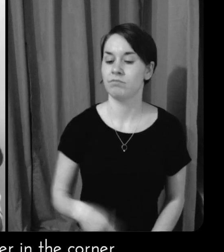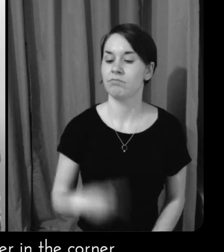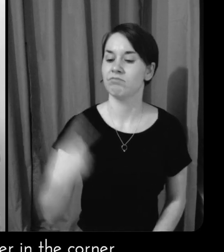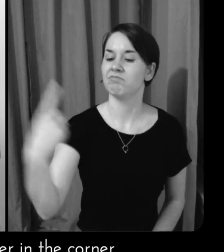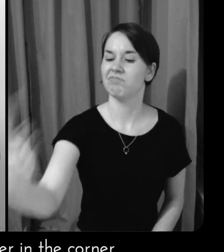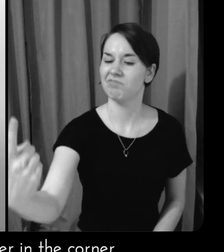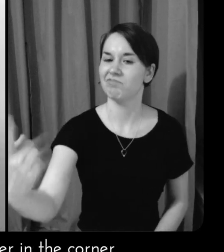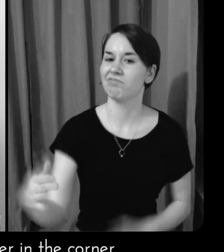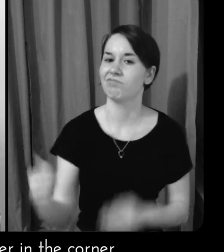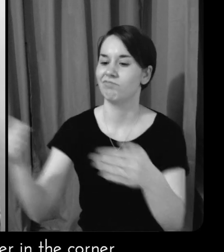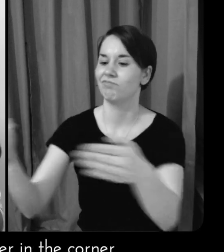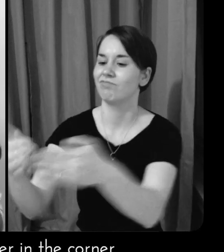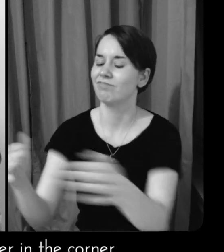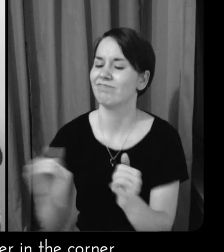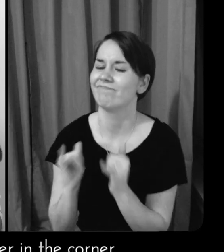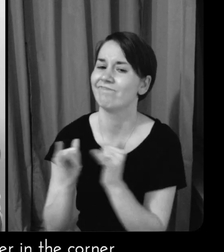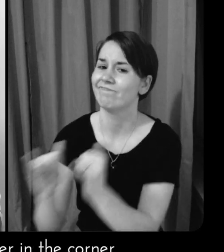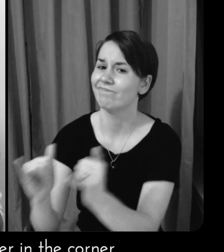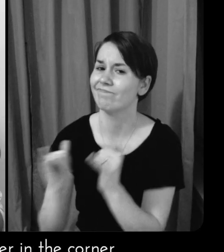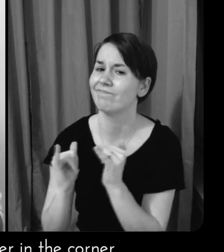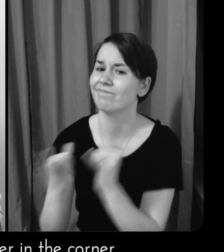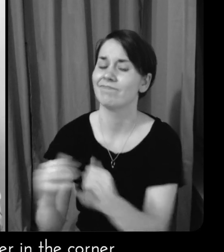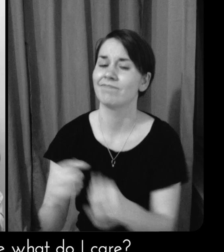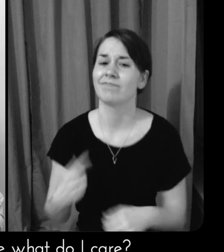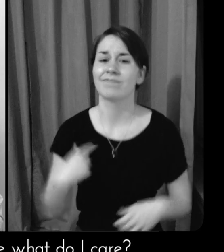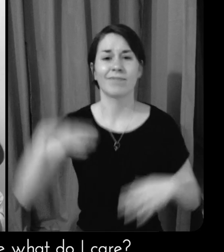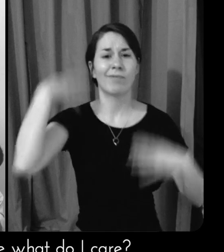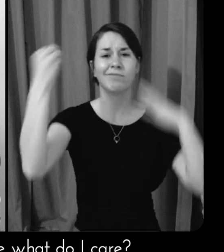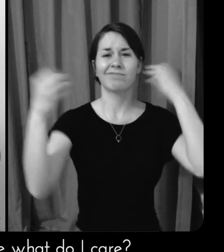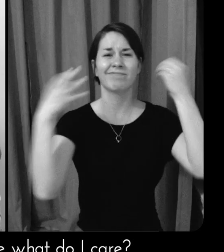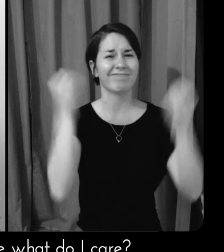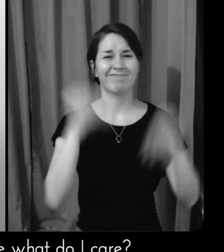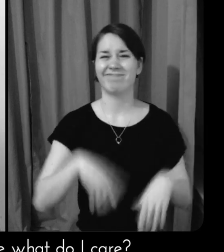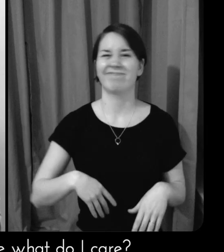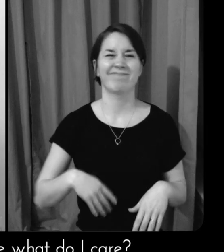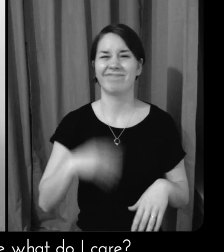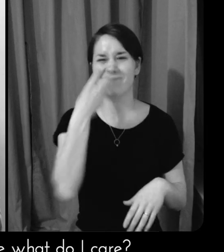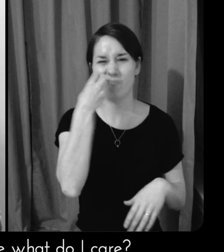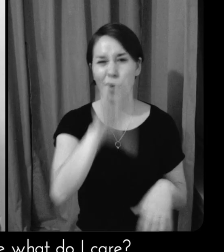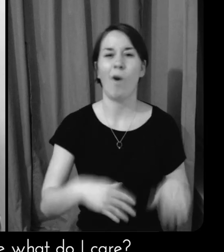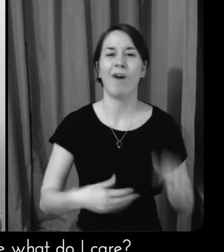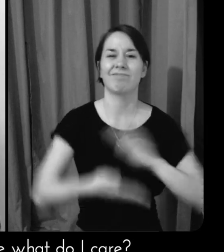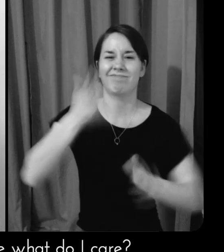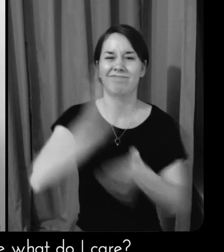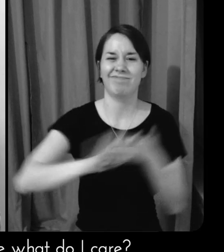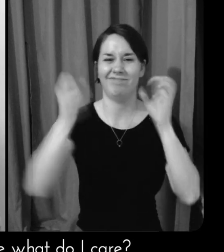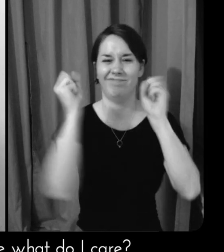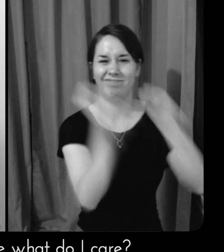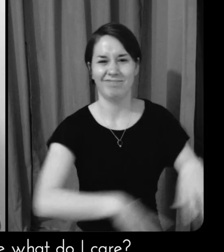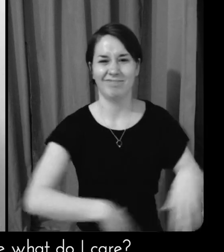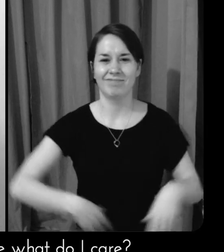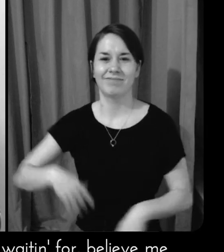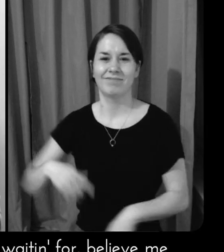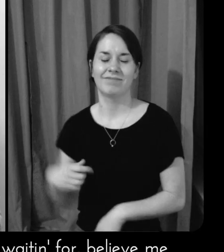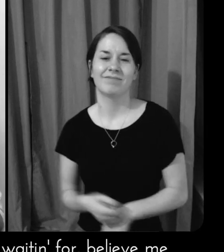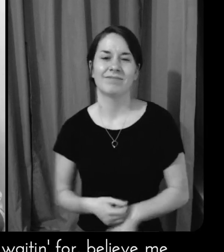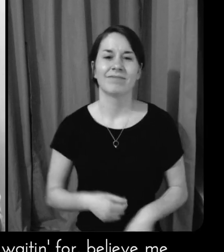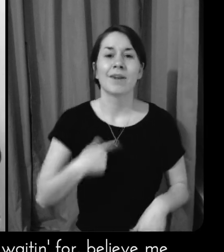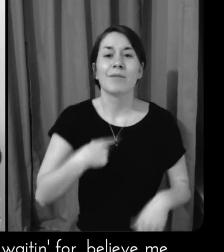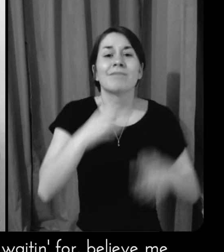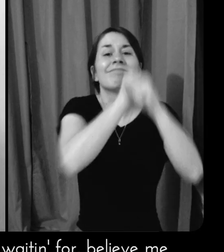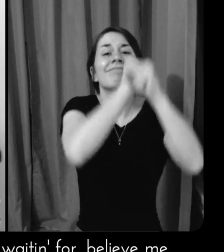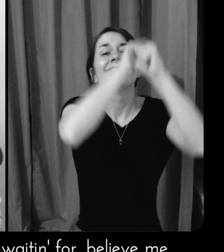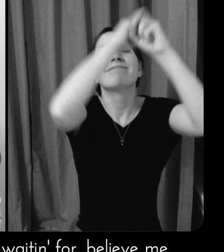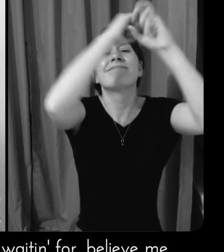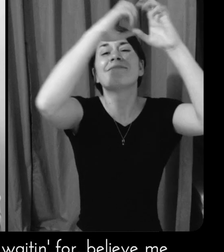Like Jack Horner in a corner, don't go nowhere, what do I care?